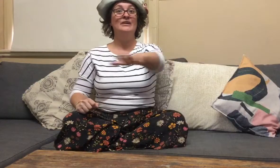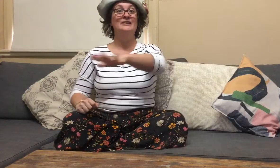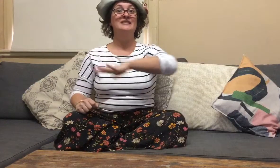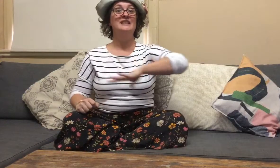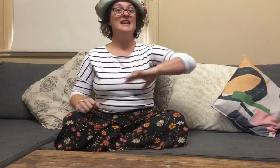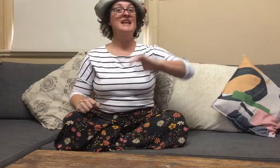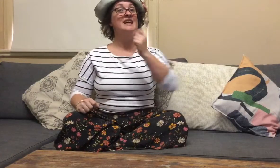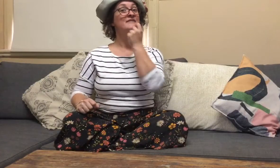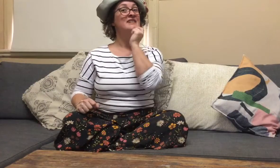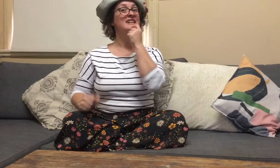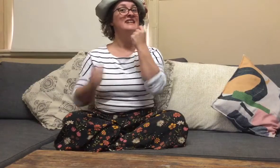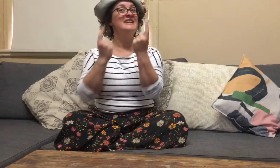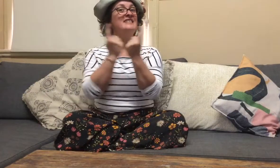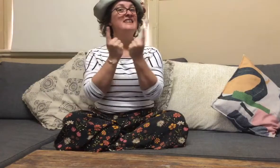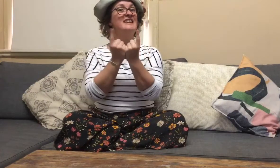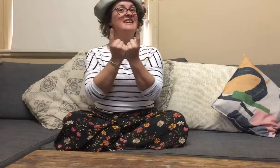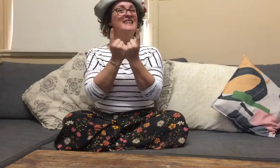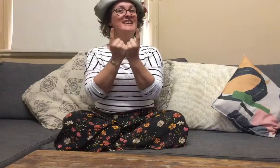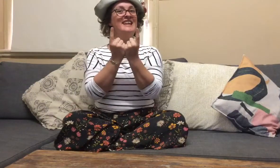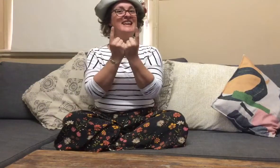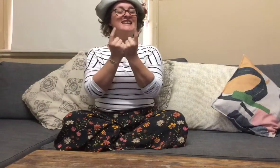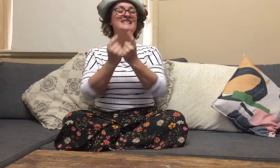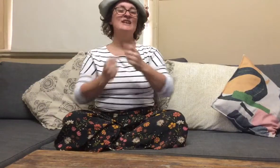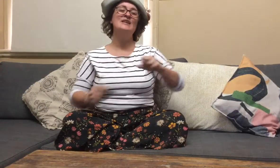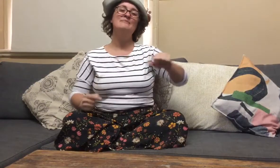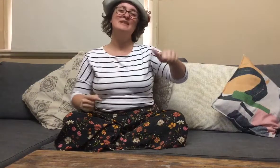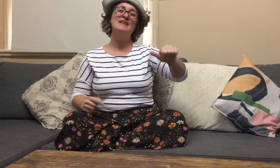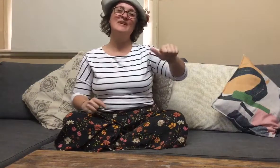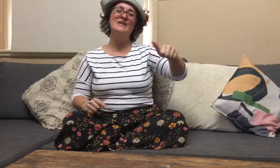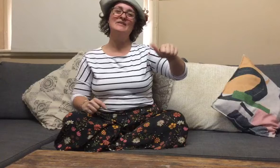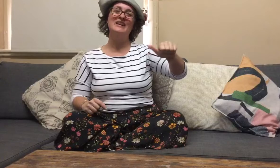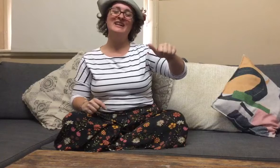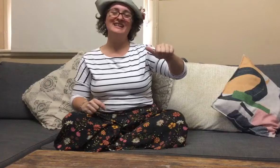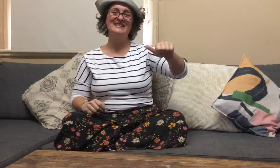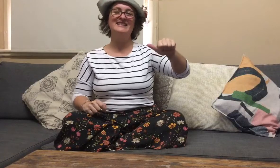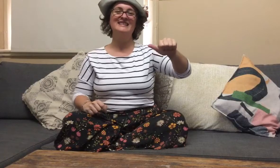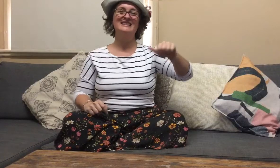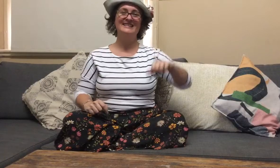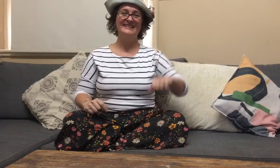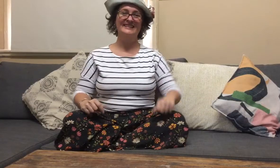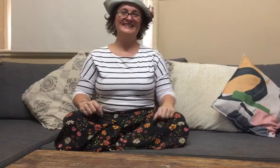because every little thing is gonna be alright.